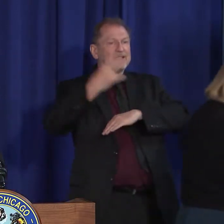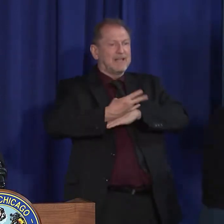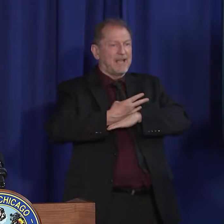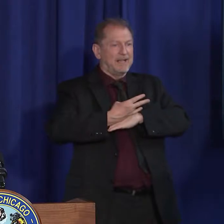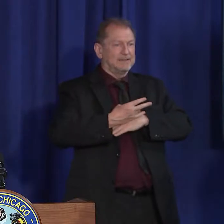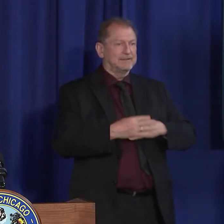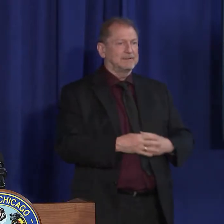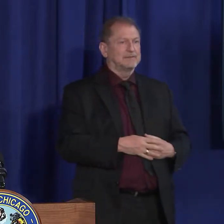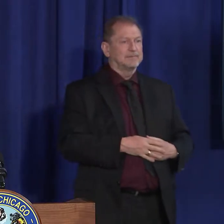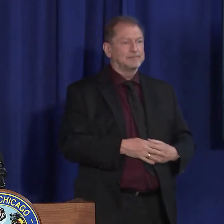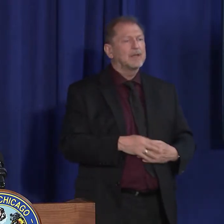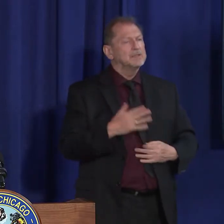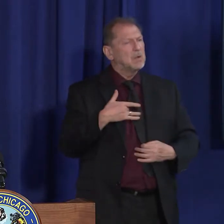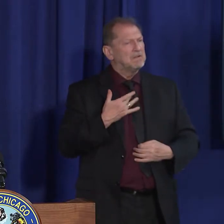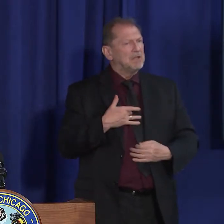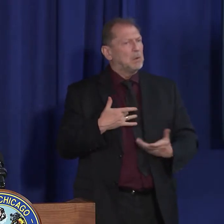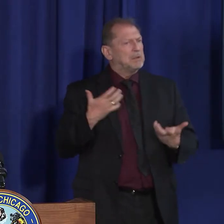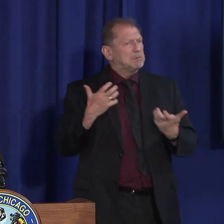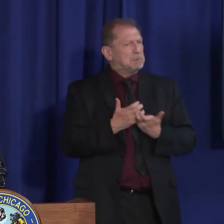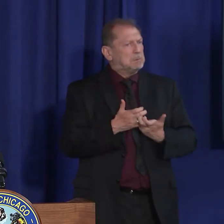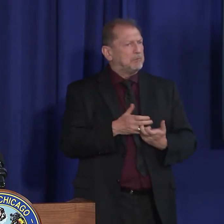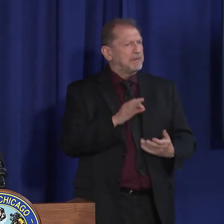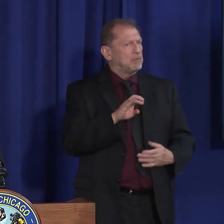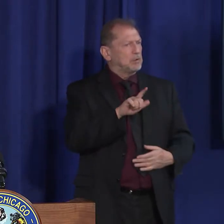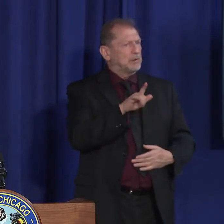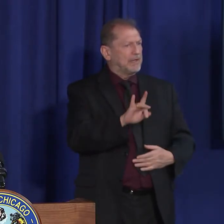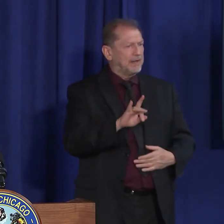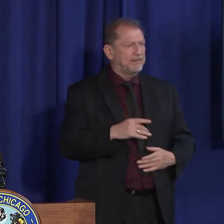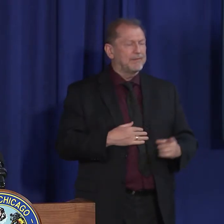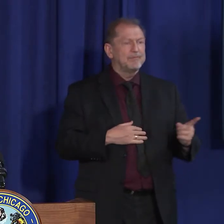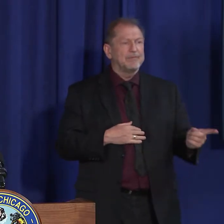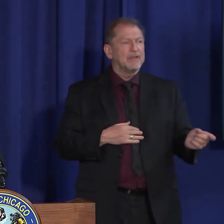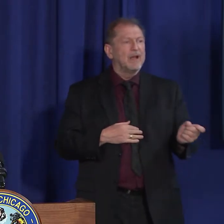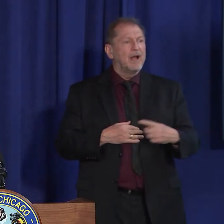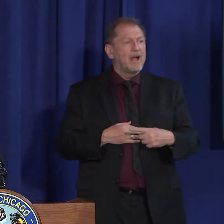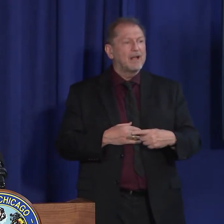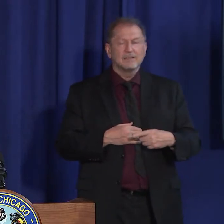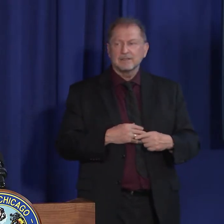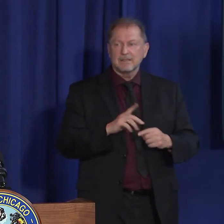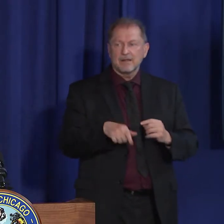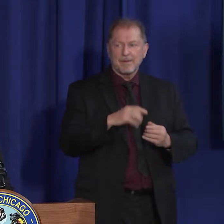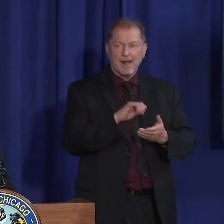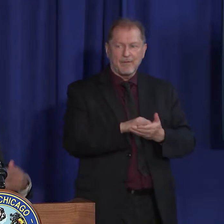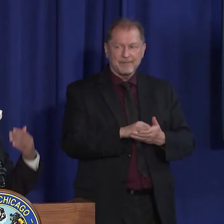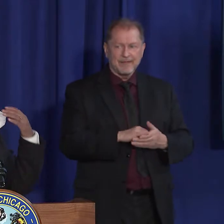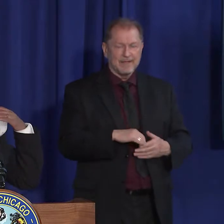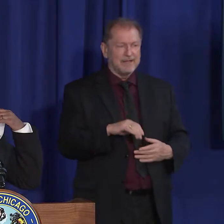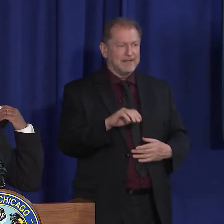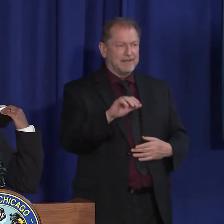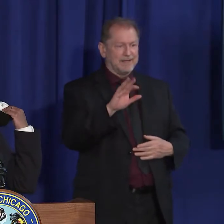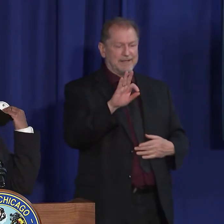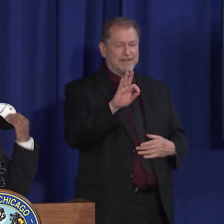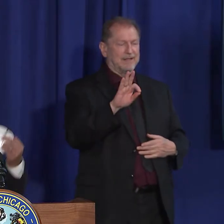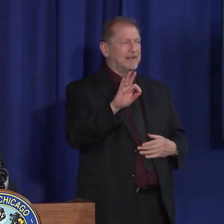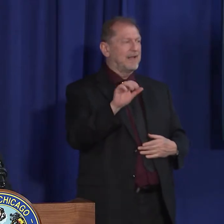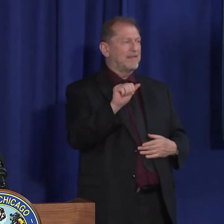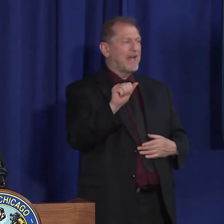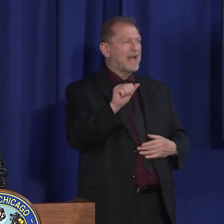Back to the gang asset forfeiture ordinance. It's called the Victims' Justice Ordinance.